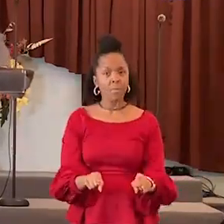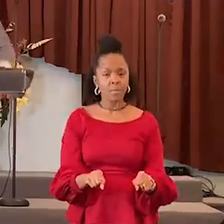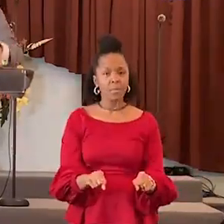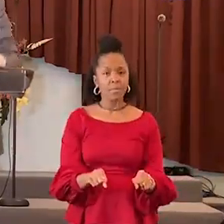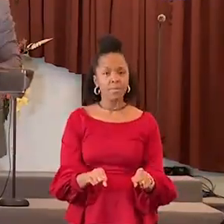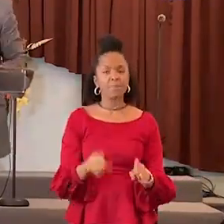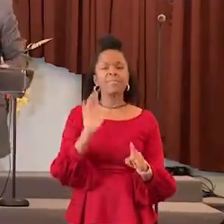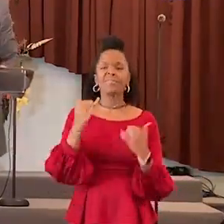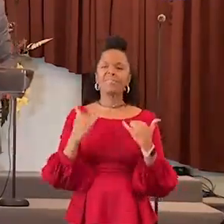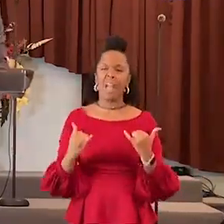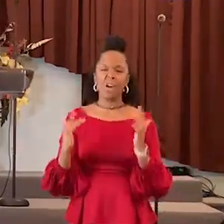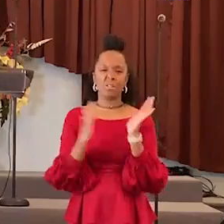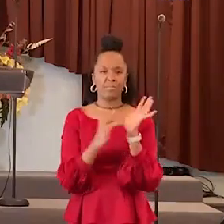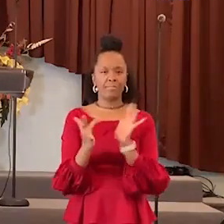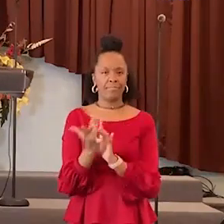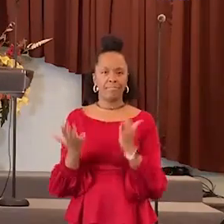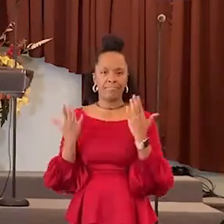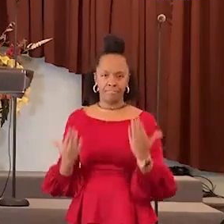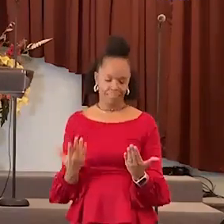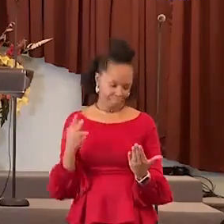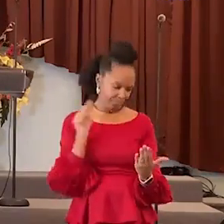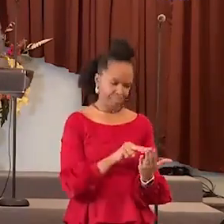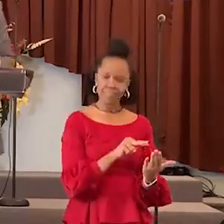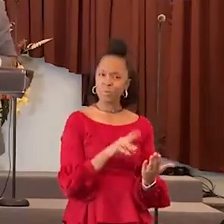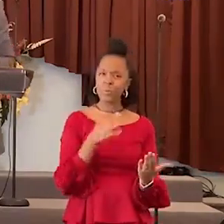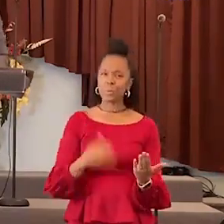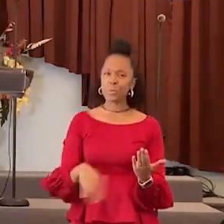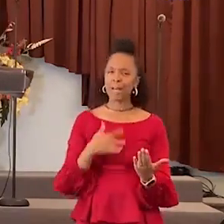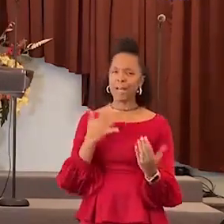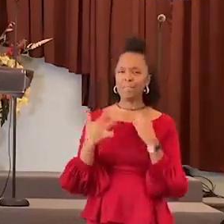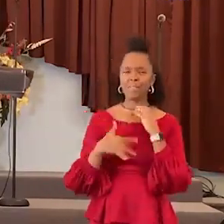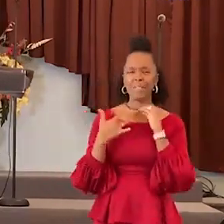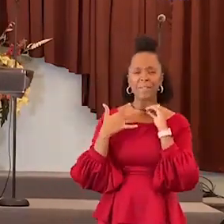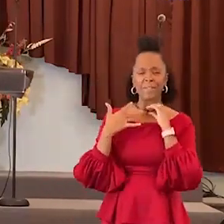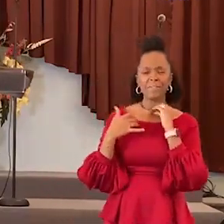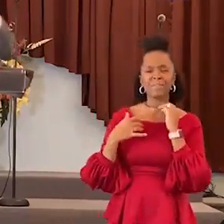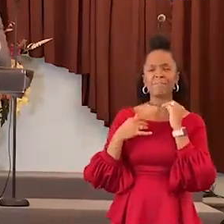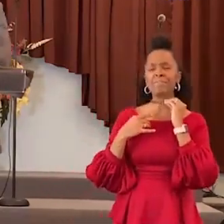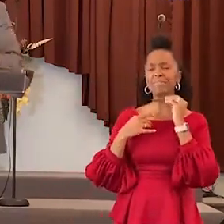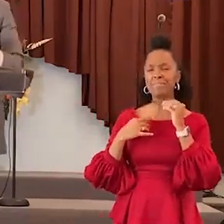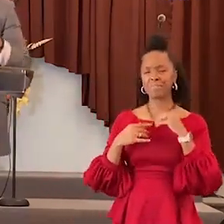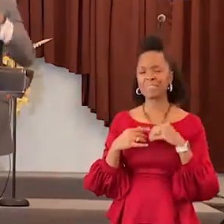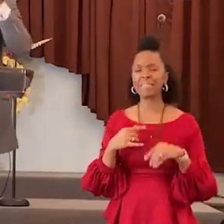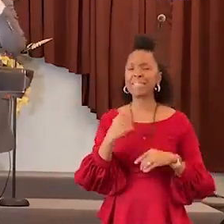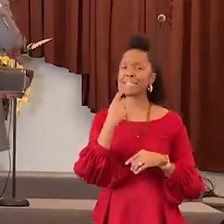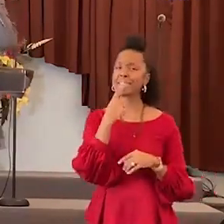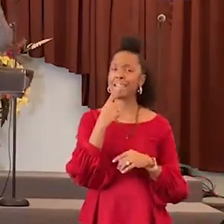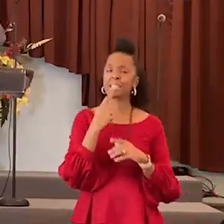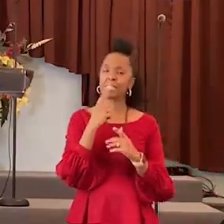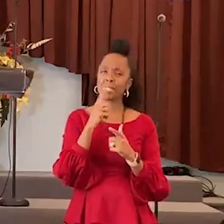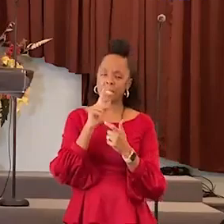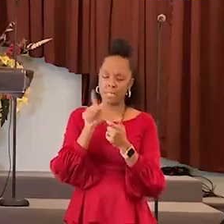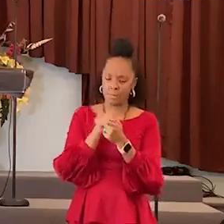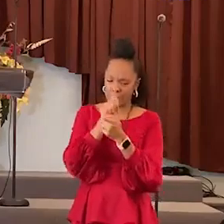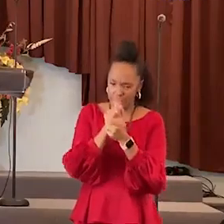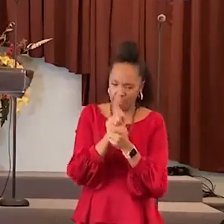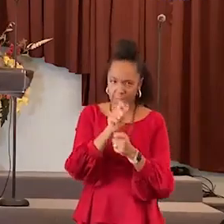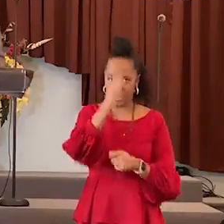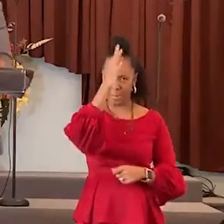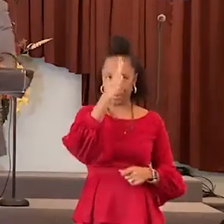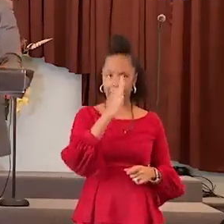Hallelujah. Let me get to the text here. I touch. God, I feel this man. It says a certain man. If you're taking